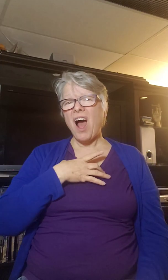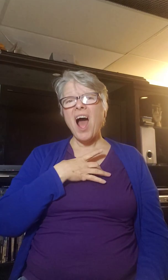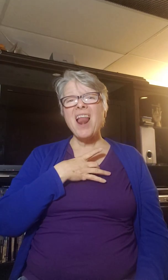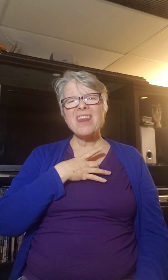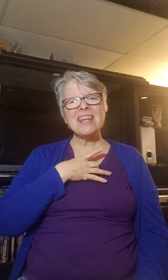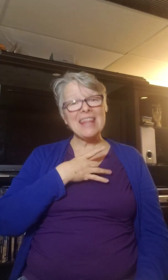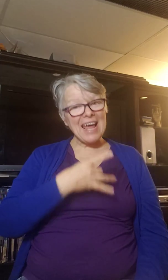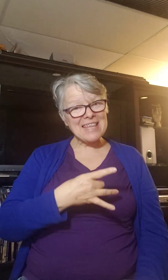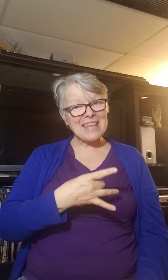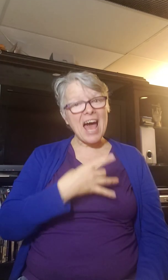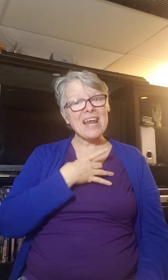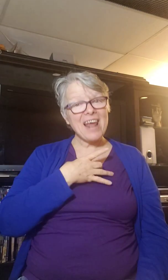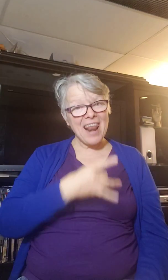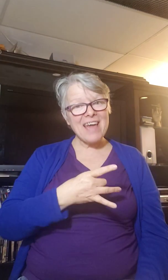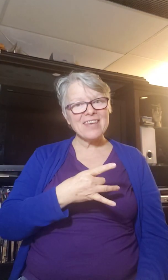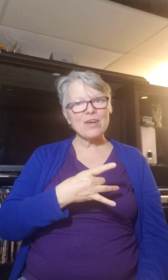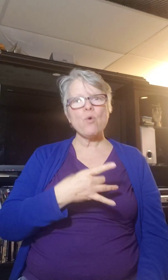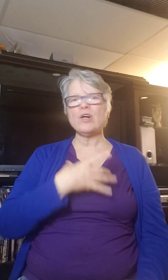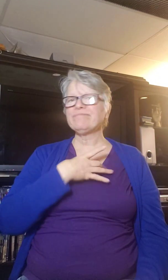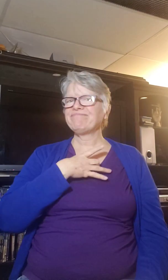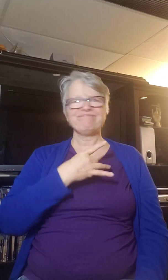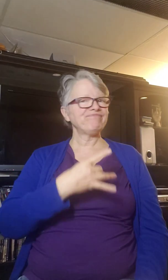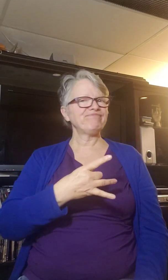I like that. I like that. Or